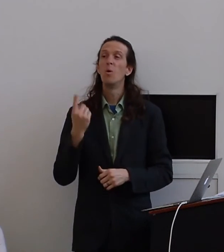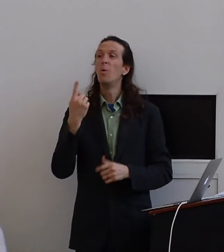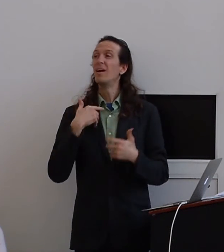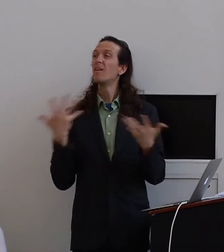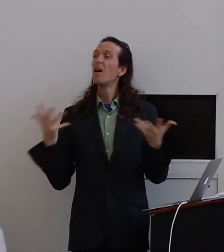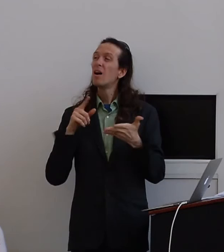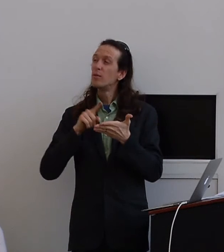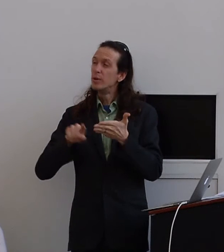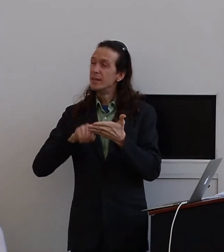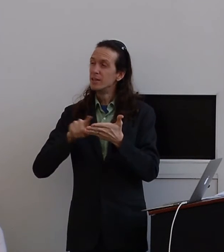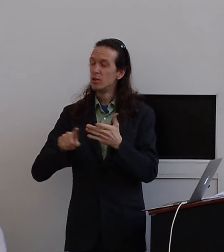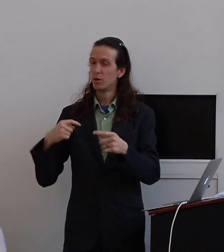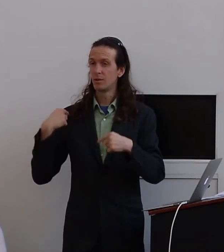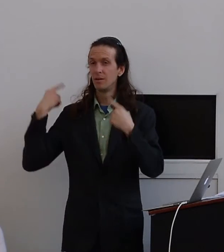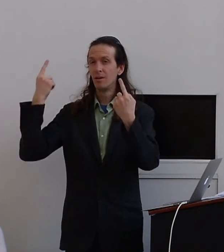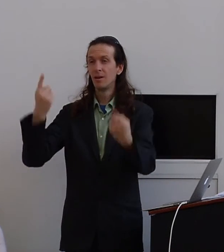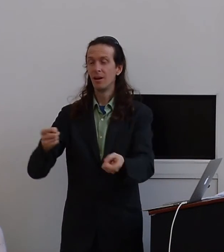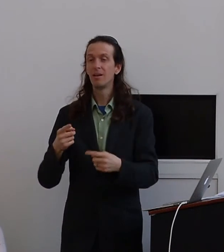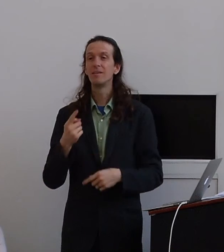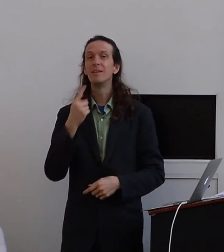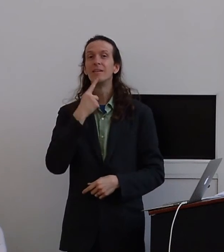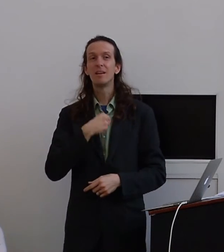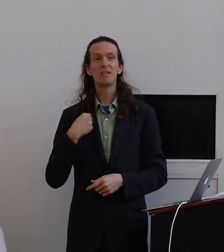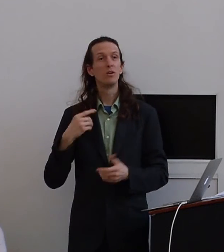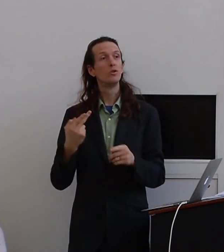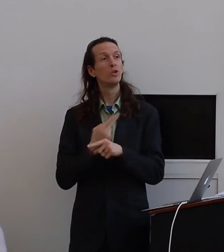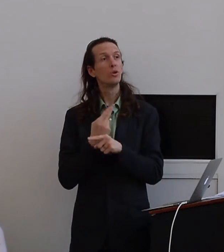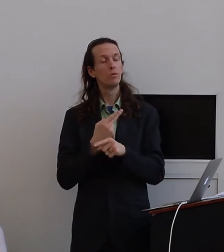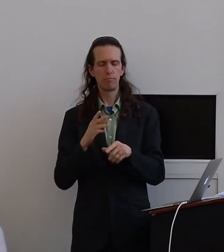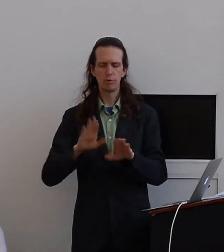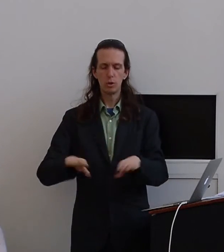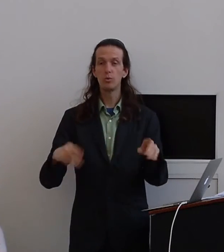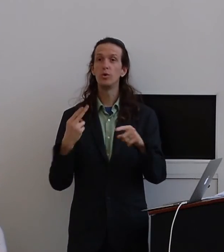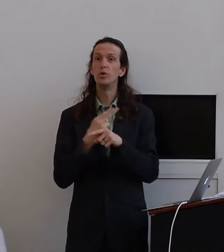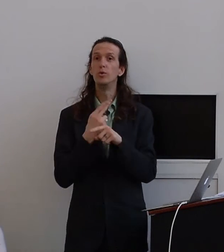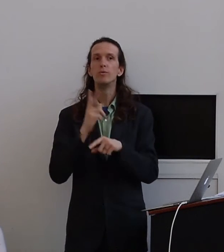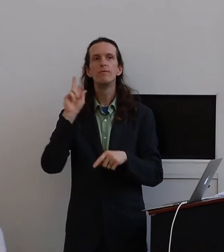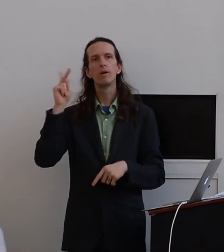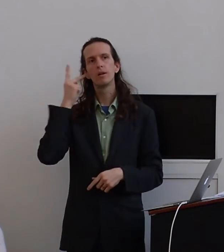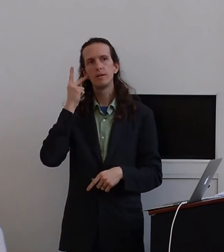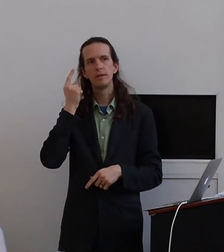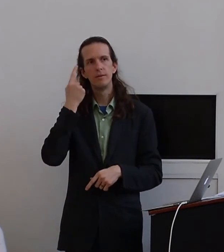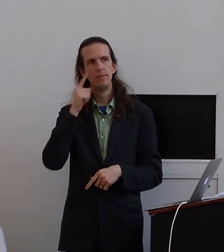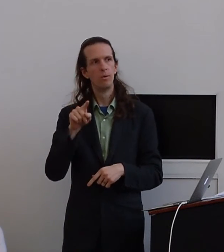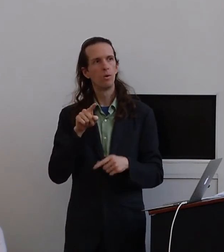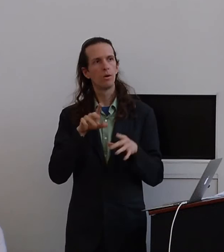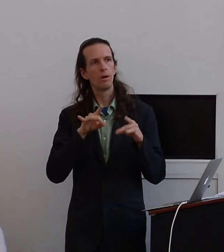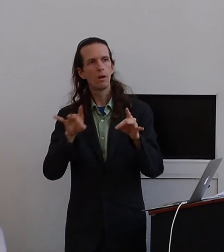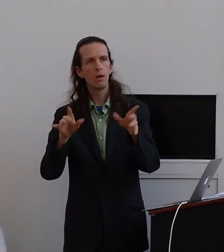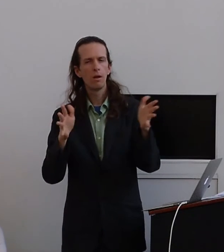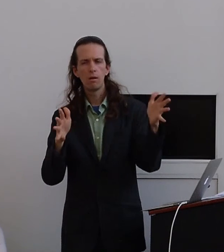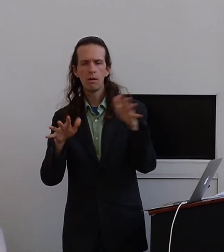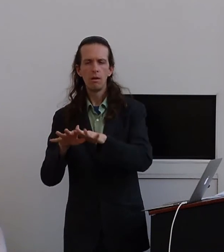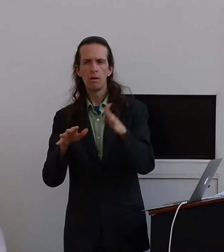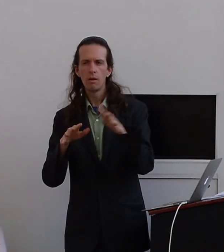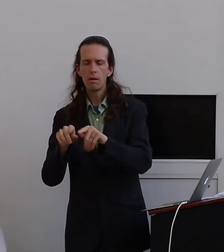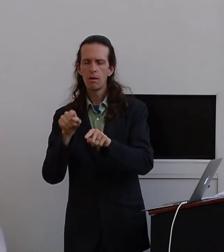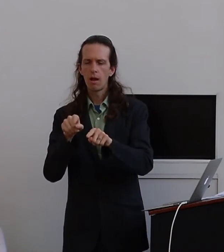There has been a lot of research into this question and one key finding is that children use phonology to break down the patterns in the writing